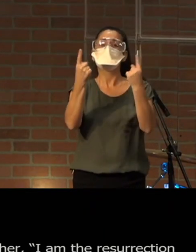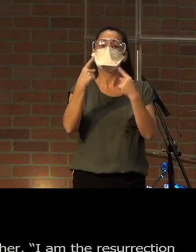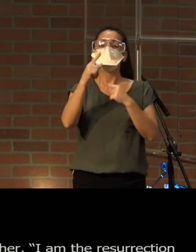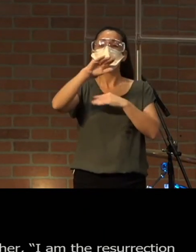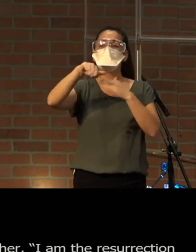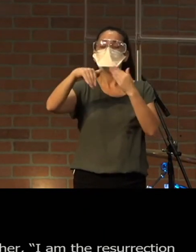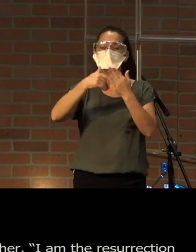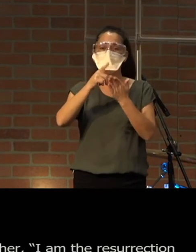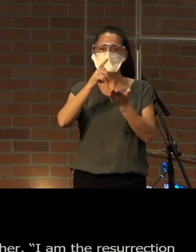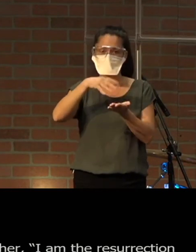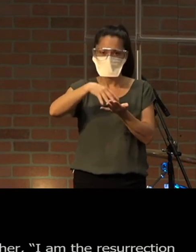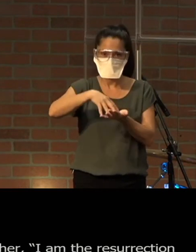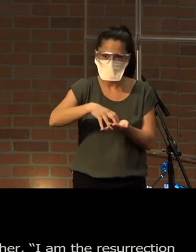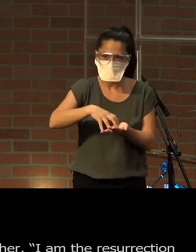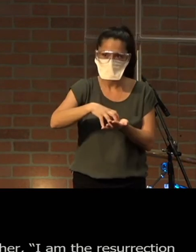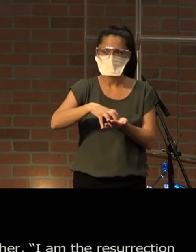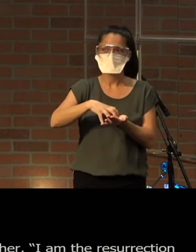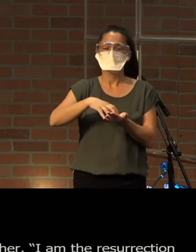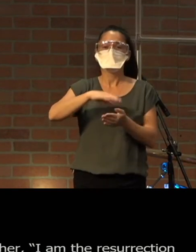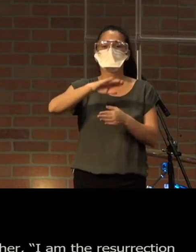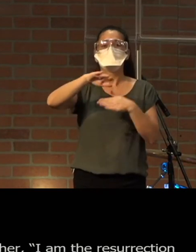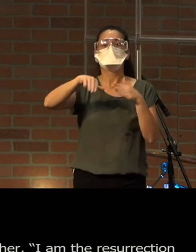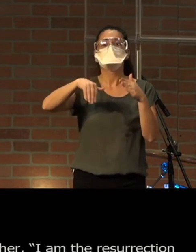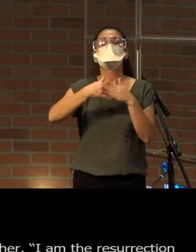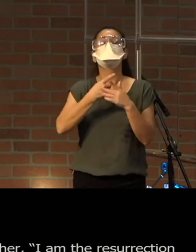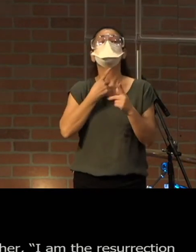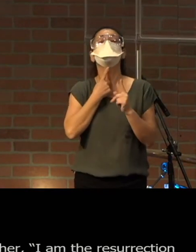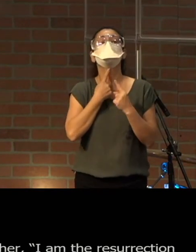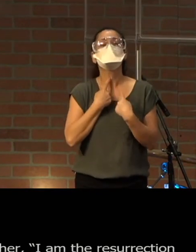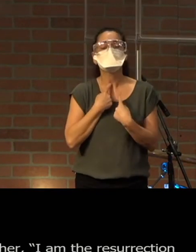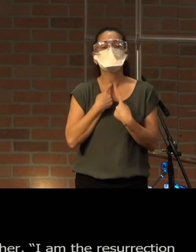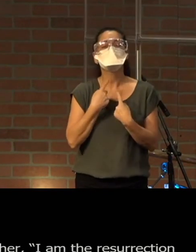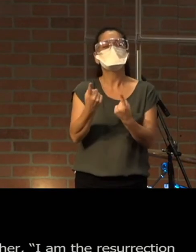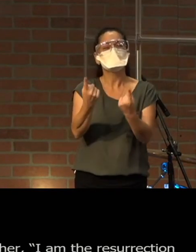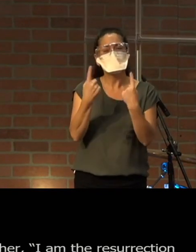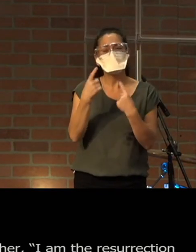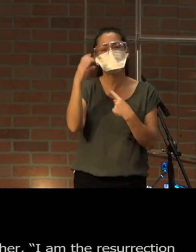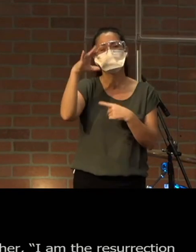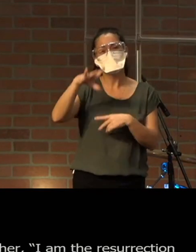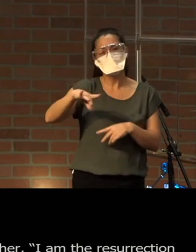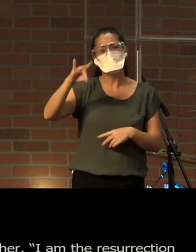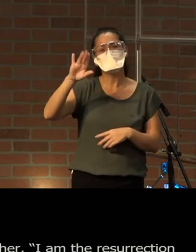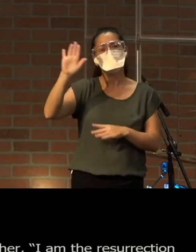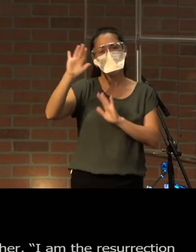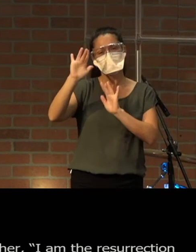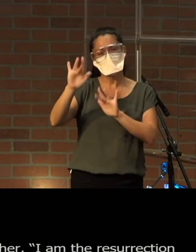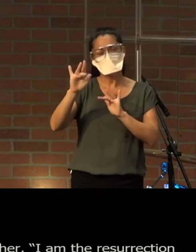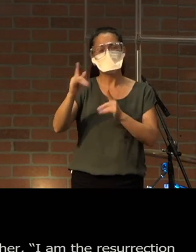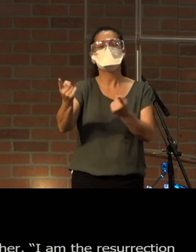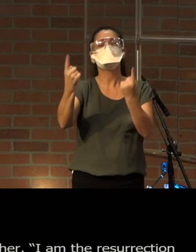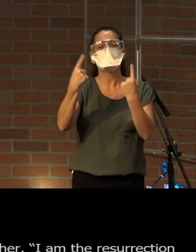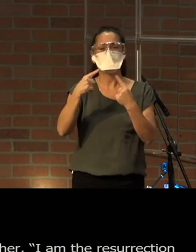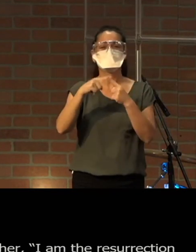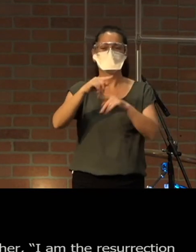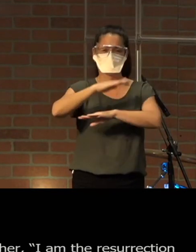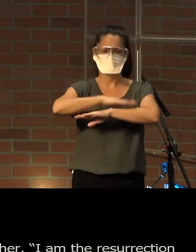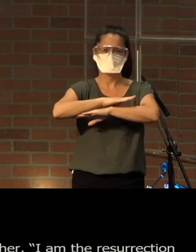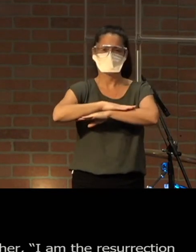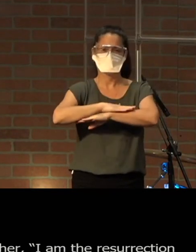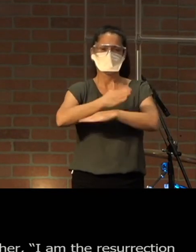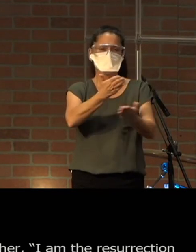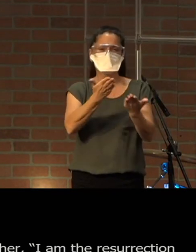weary, come all you thirsty, come find his mercy, come to the table. Bring all